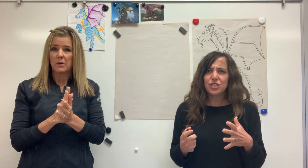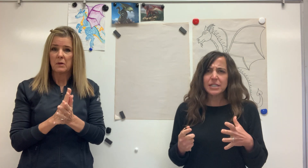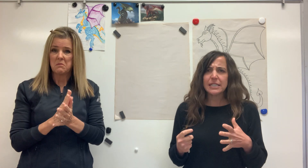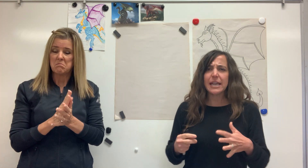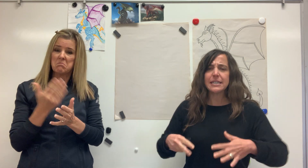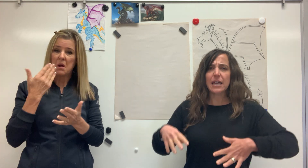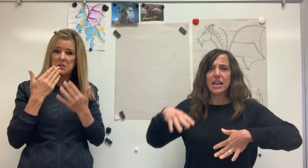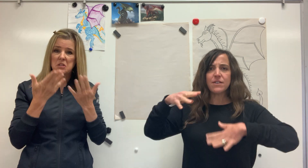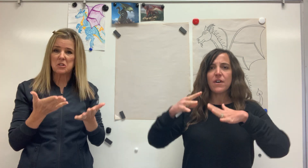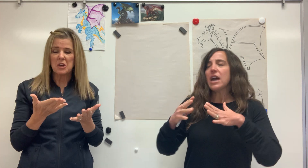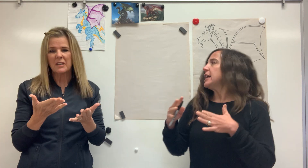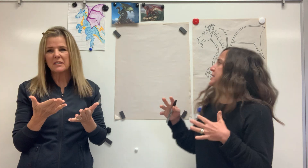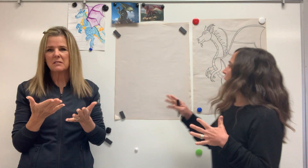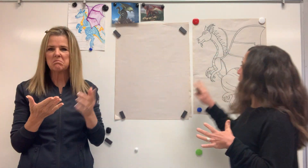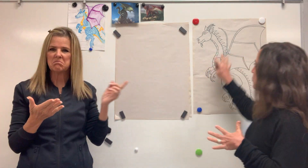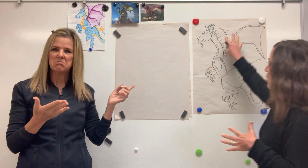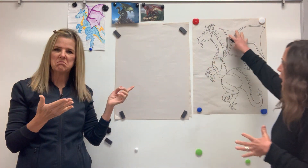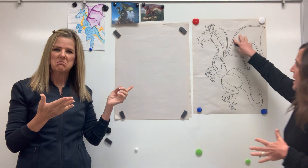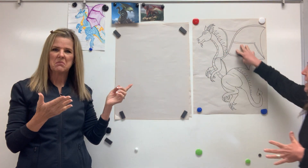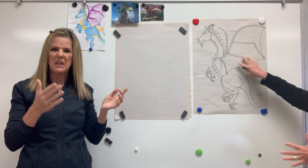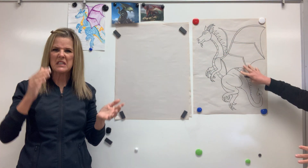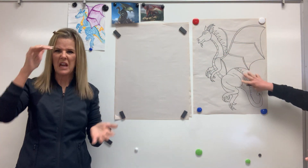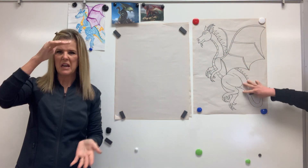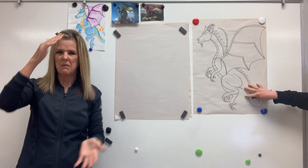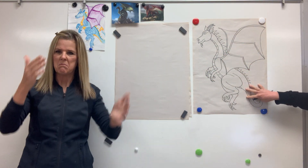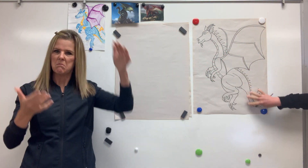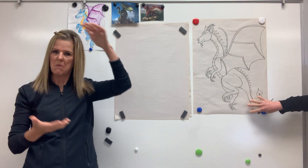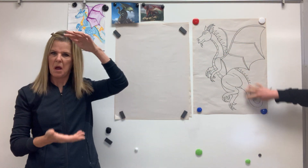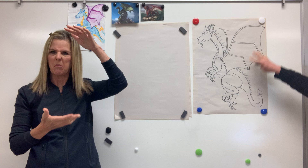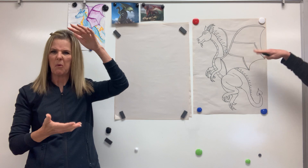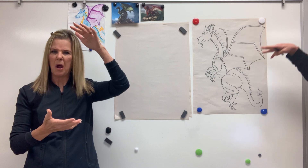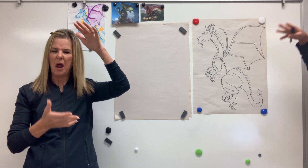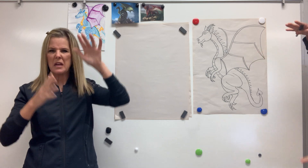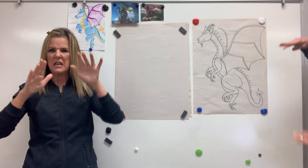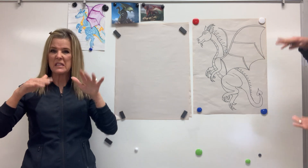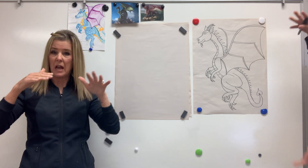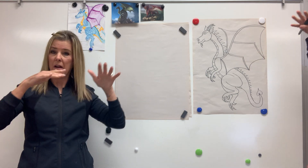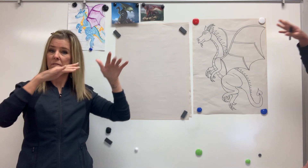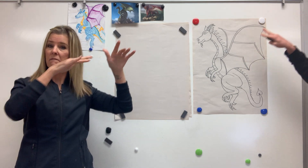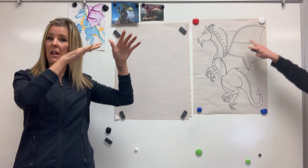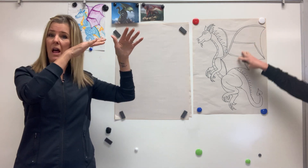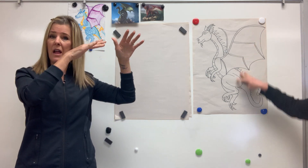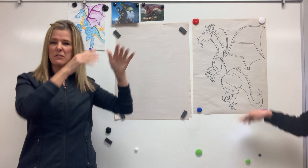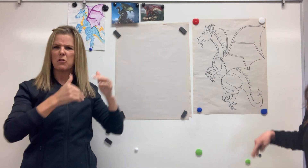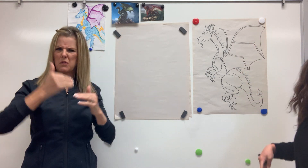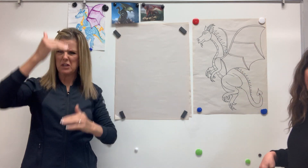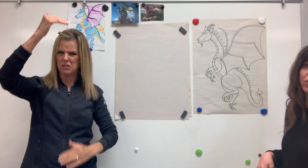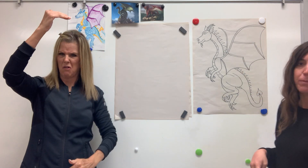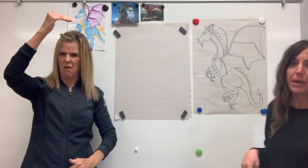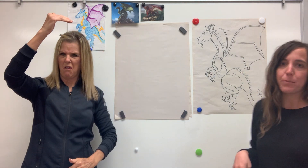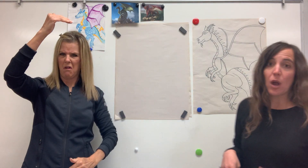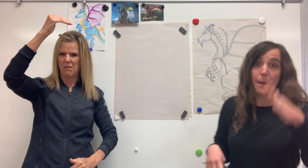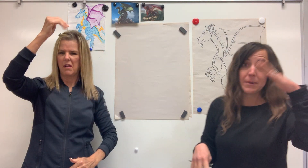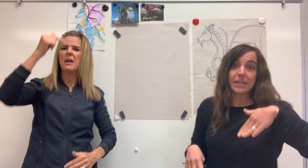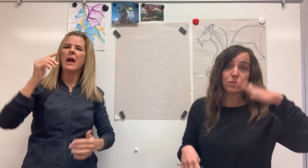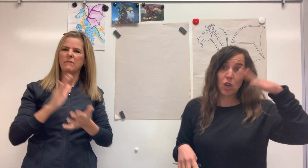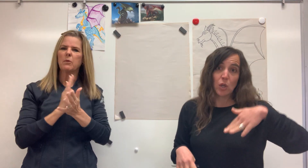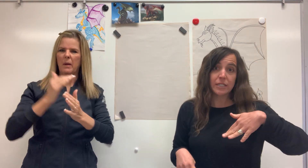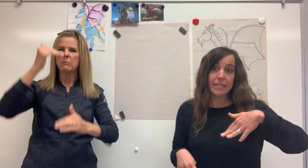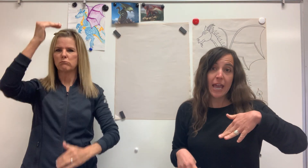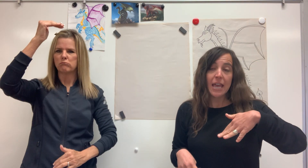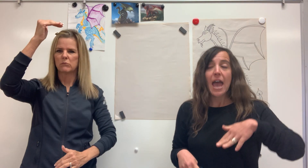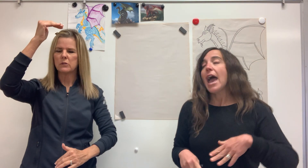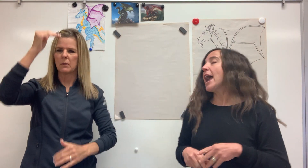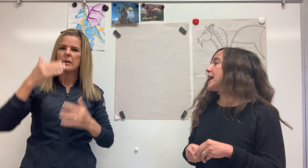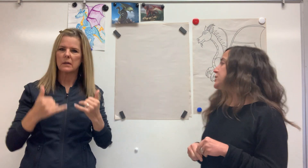I suggest today, he's upright, he's flying, he's in flight, but he's upright tall. So I suggest you have your paper up and down